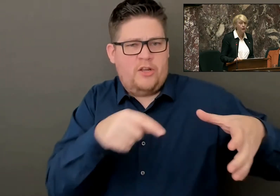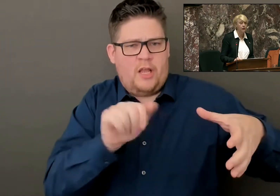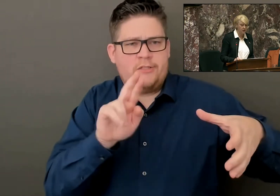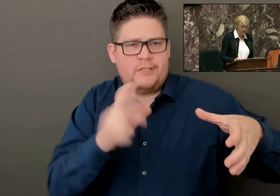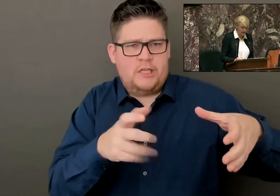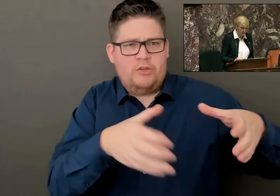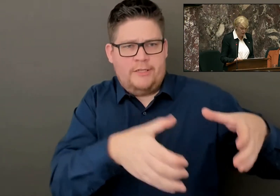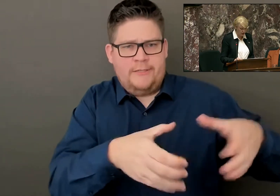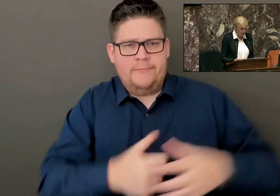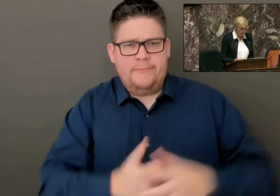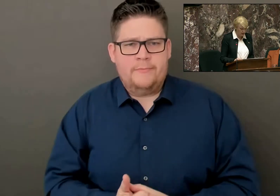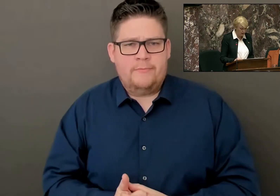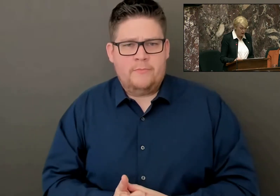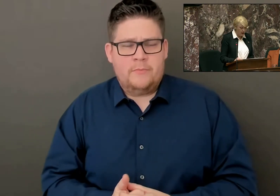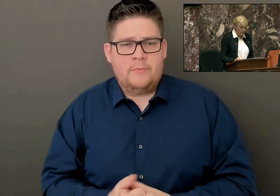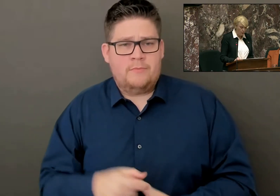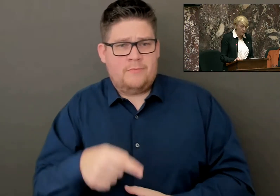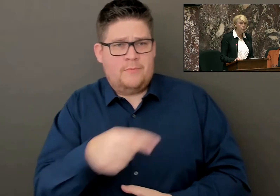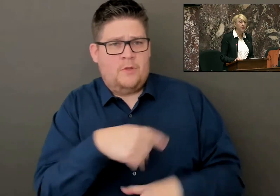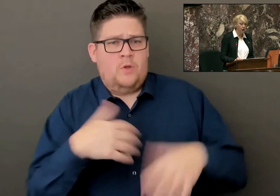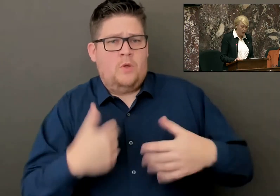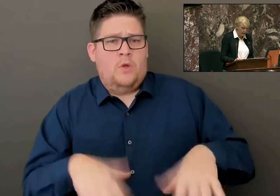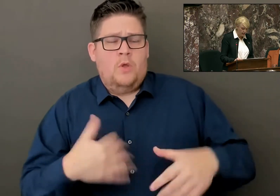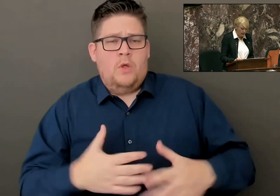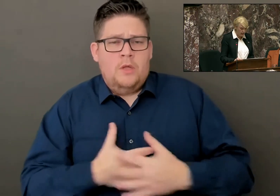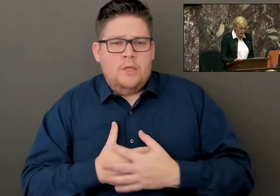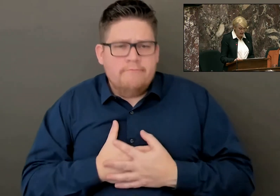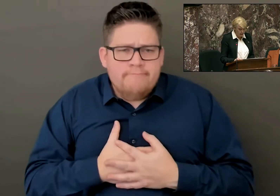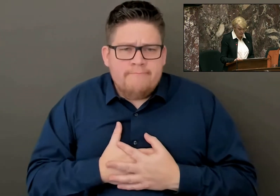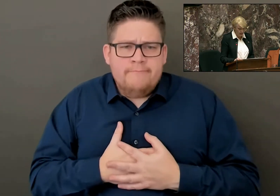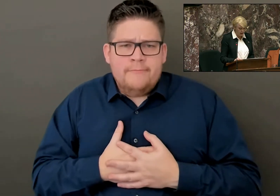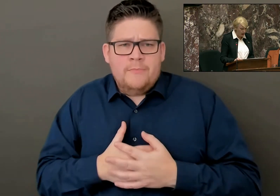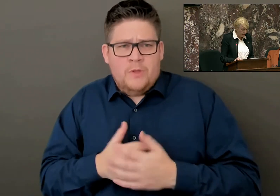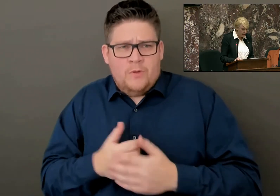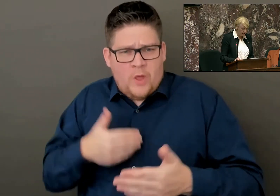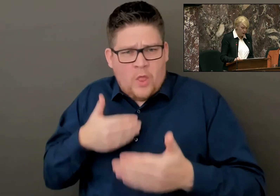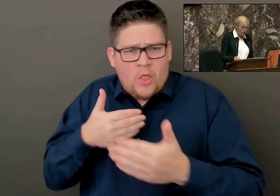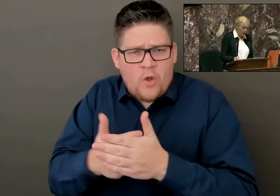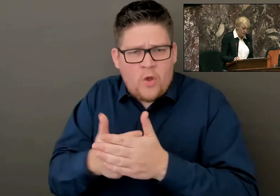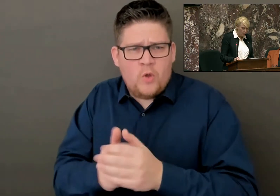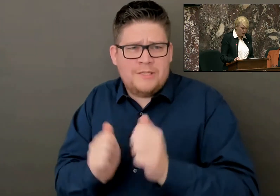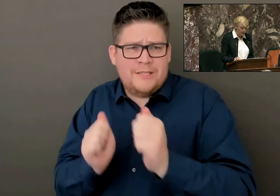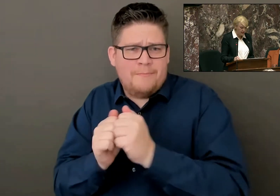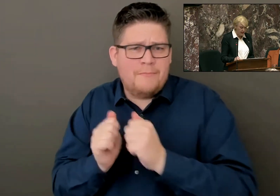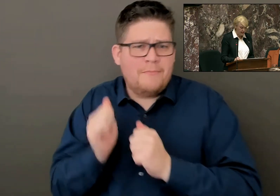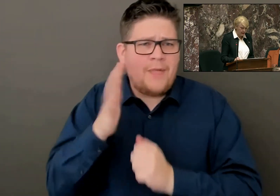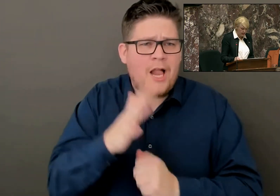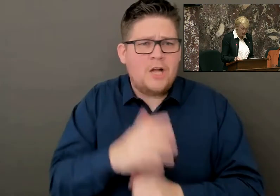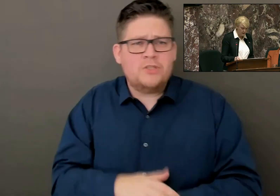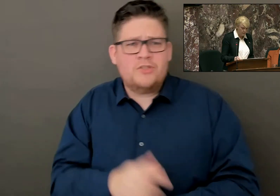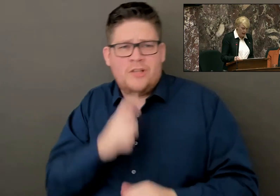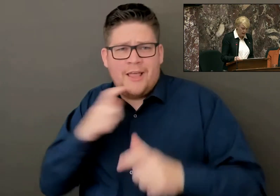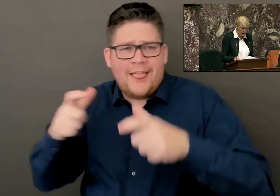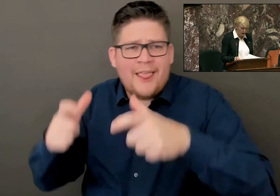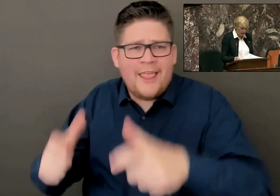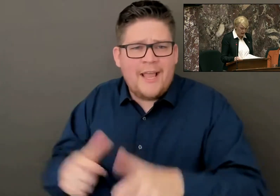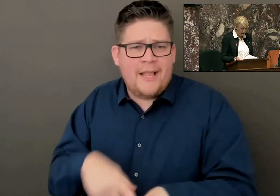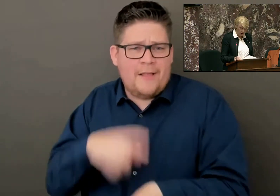that surround us in British Columbia. But whether we are hiking, camping, kayaking, or otherwise enjoying